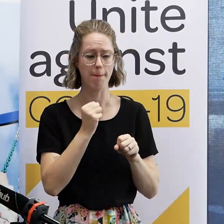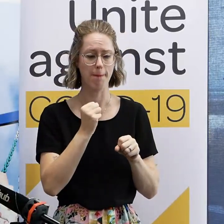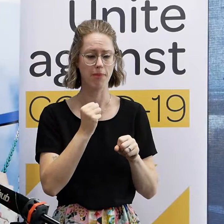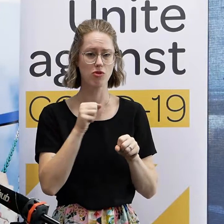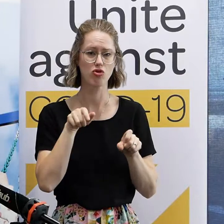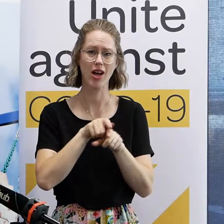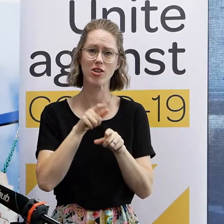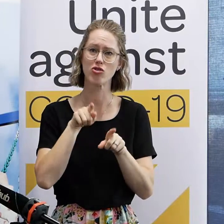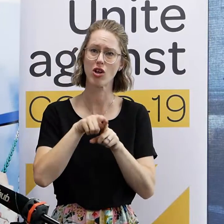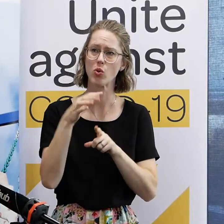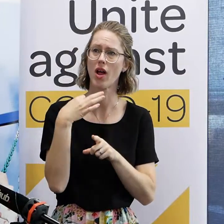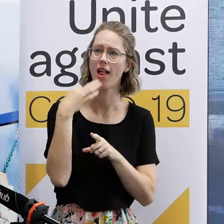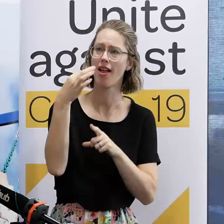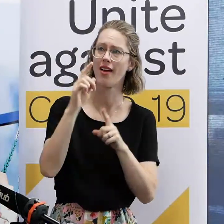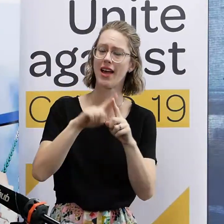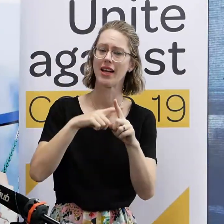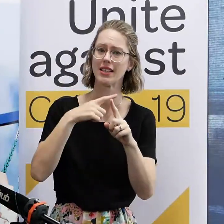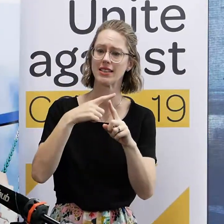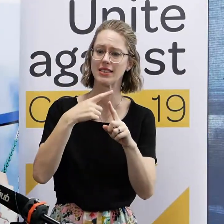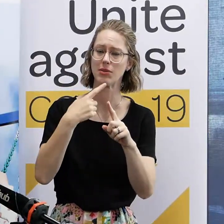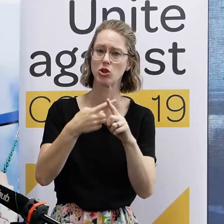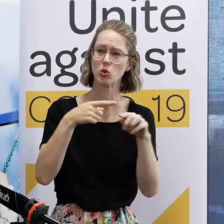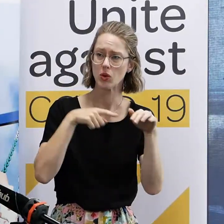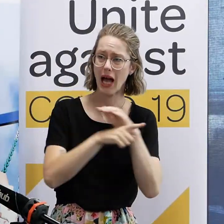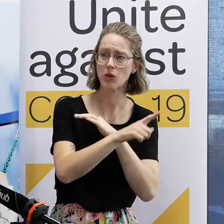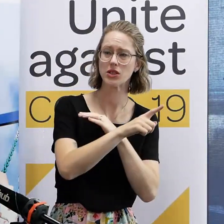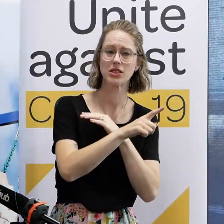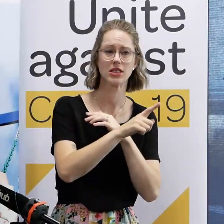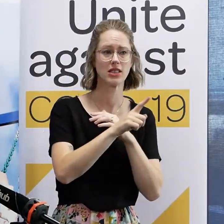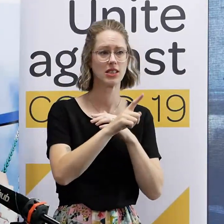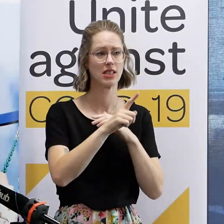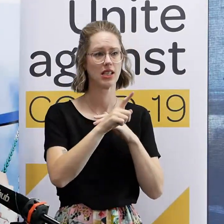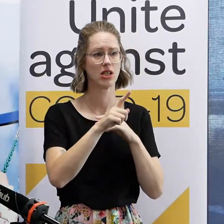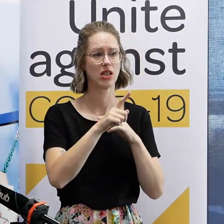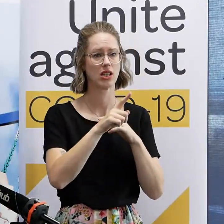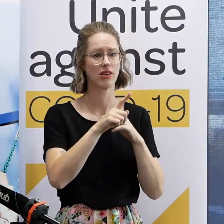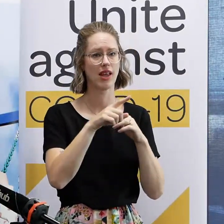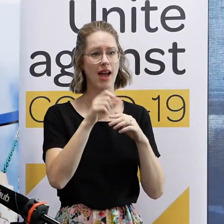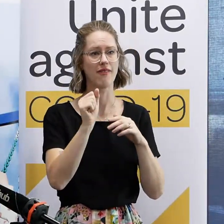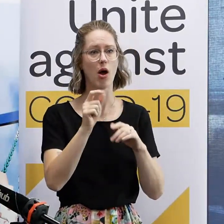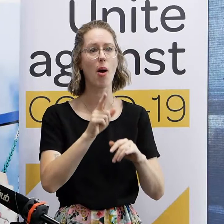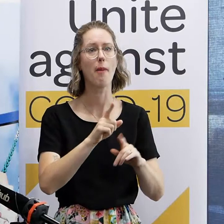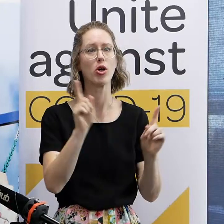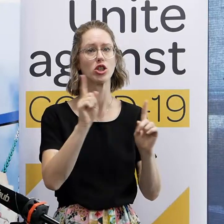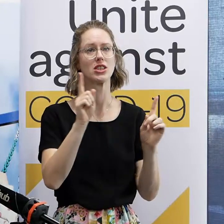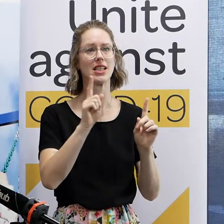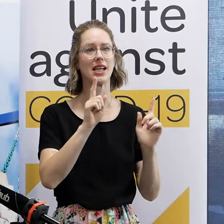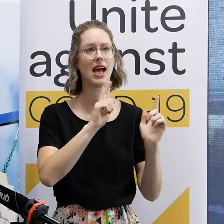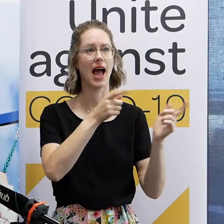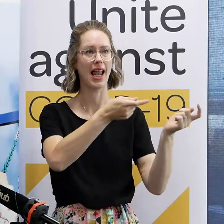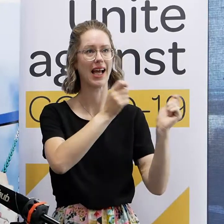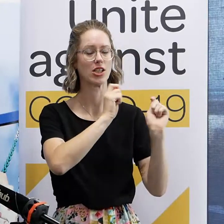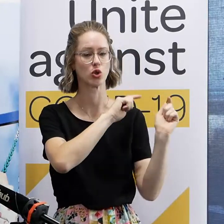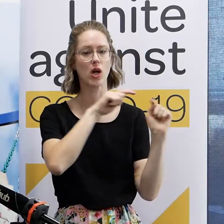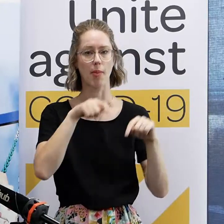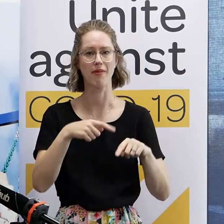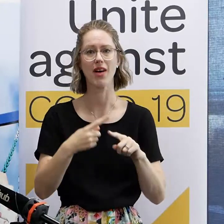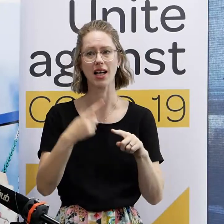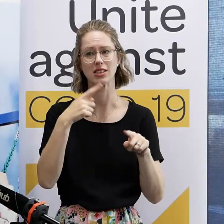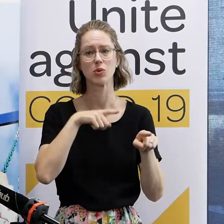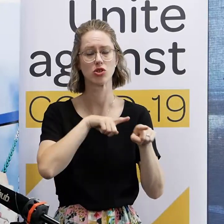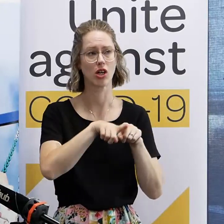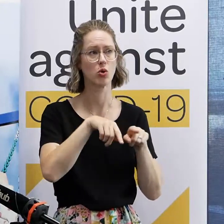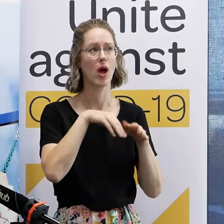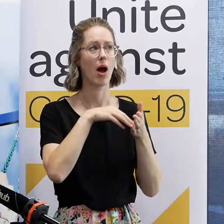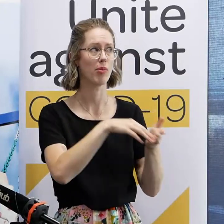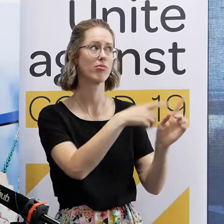exemptions from from isolation have also made an emergency allocation to come home fast. Okay, so we endeavour to bring